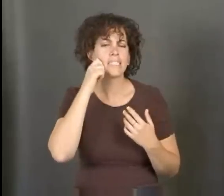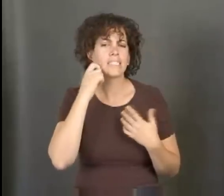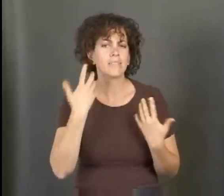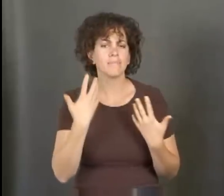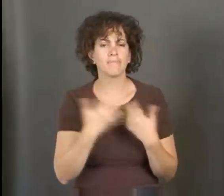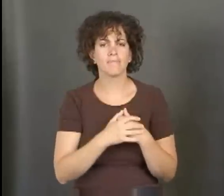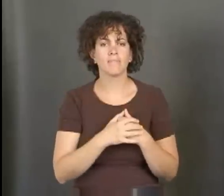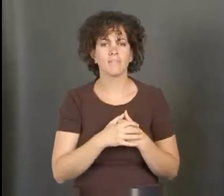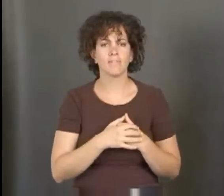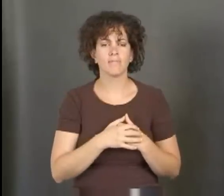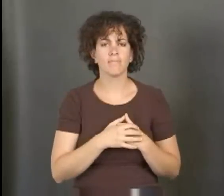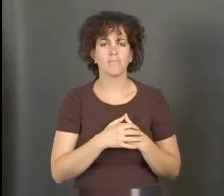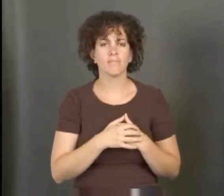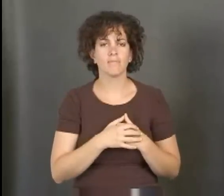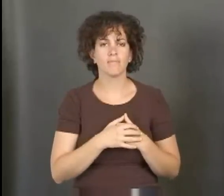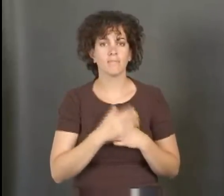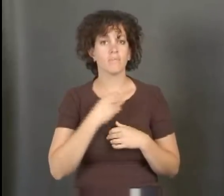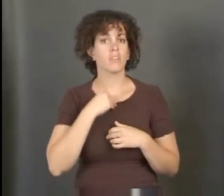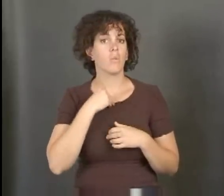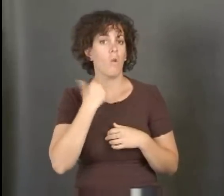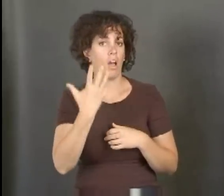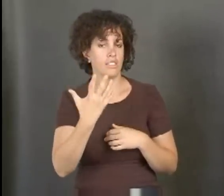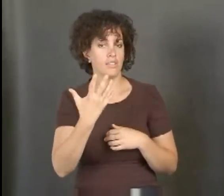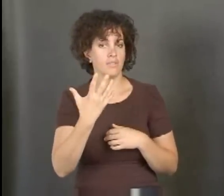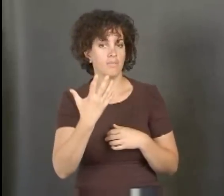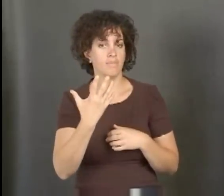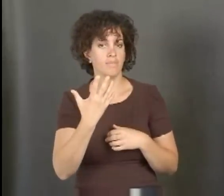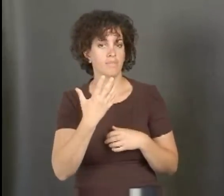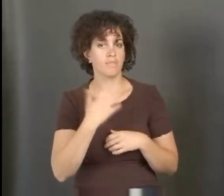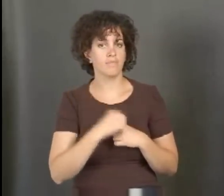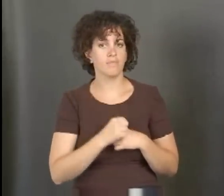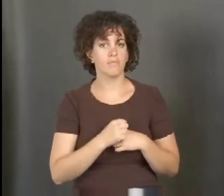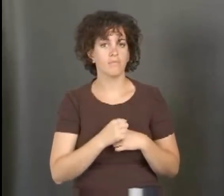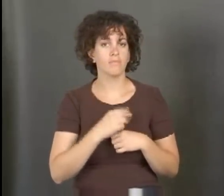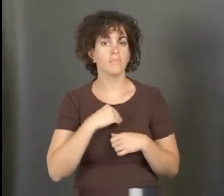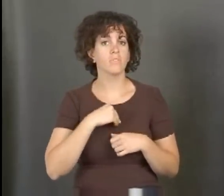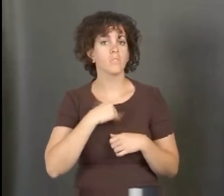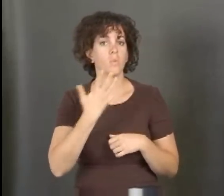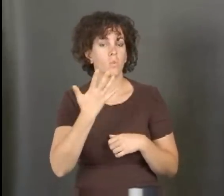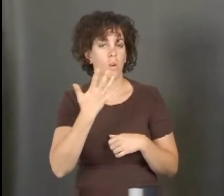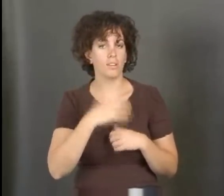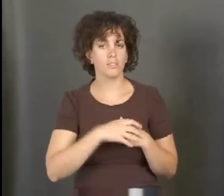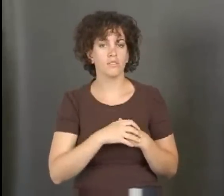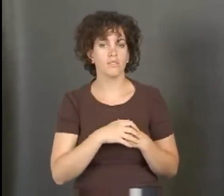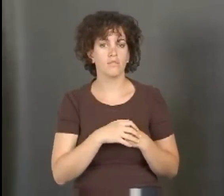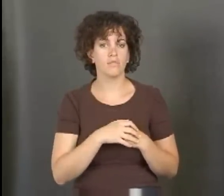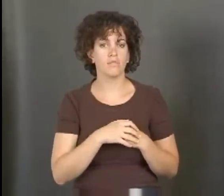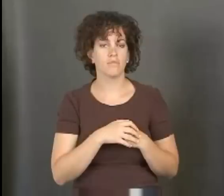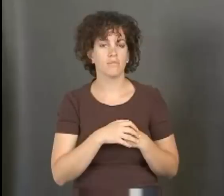You might talk about the color of a skin. White. White.